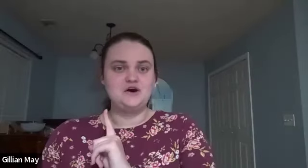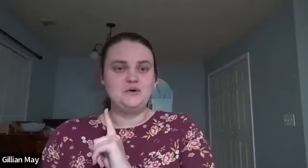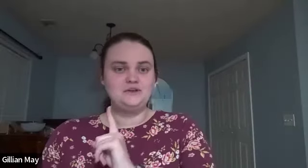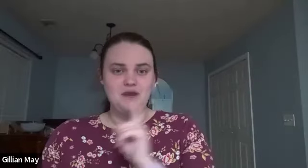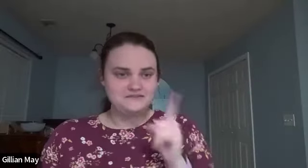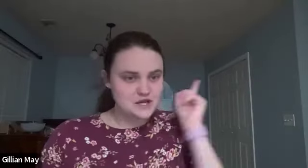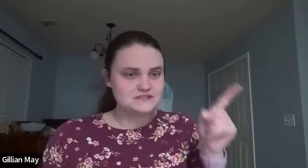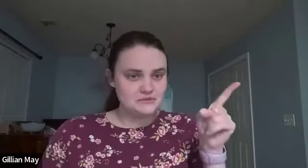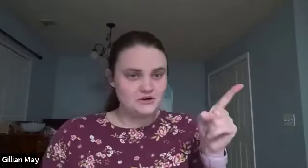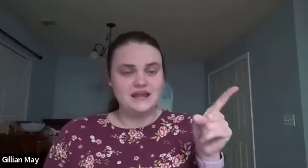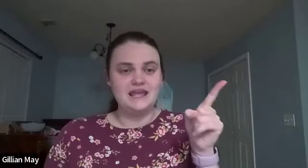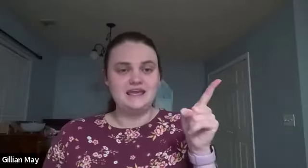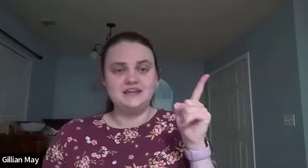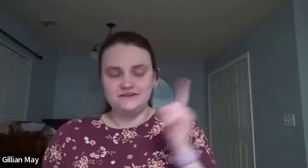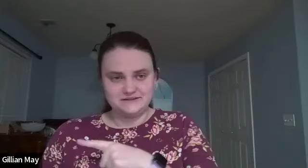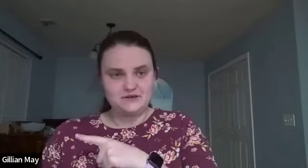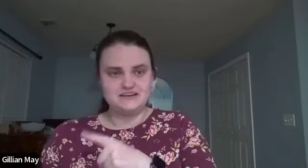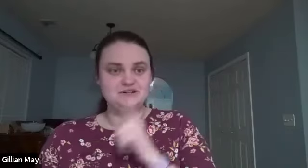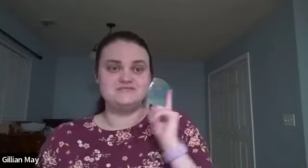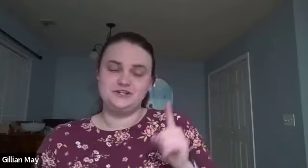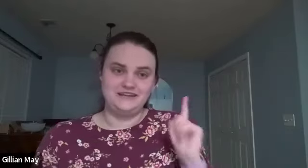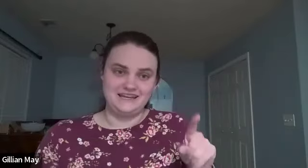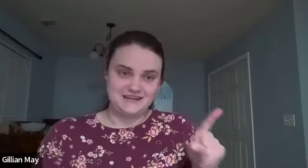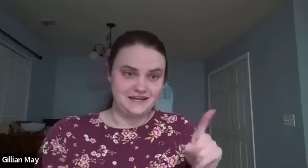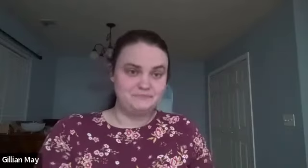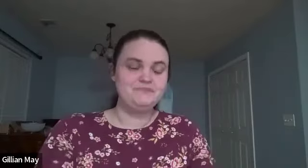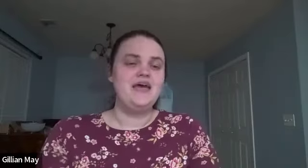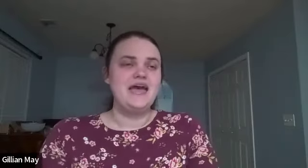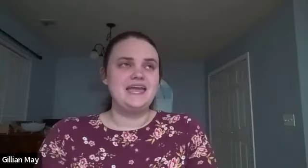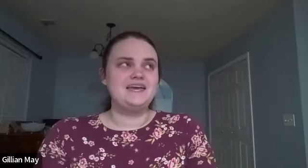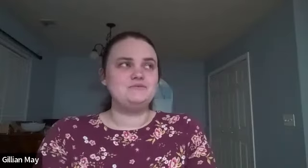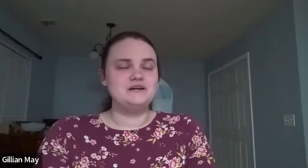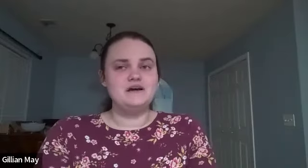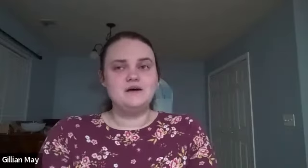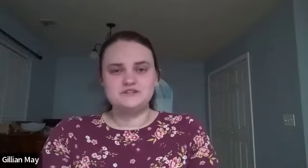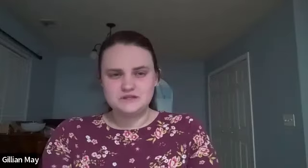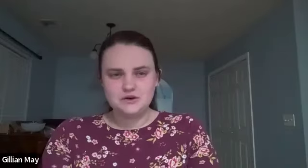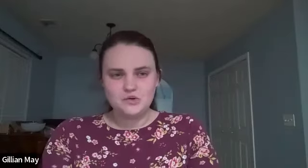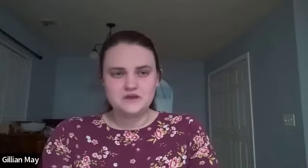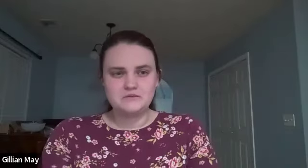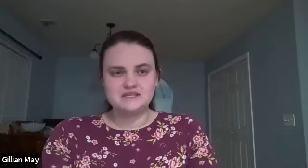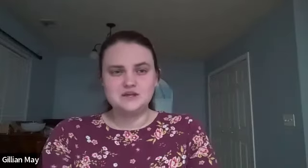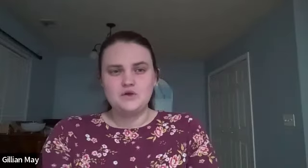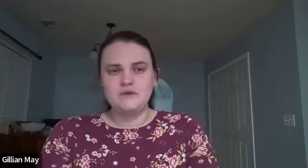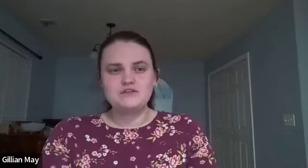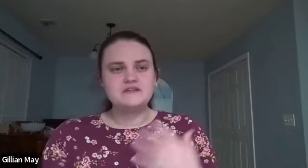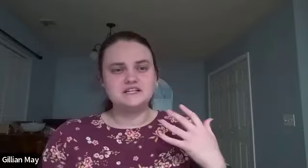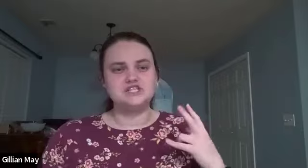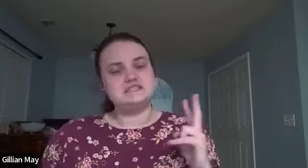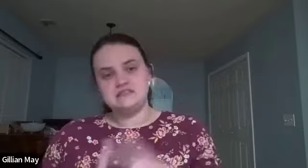So you have to know someone and you have to know a deaf person for you to get a sign name. And what's really cool with them is rather than like just